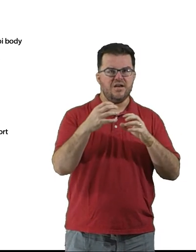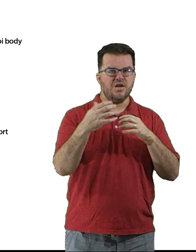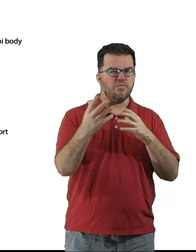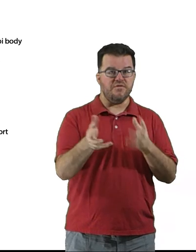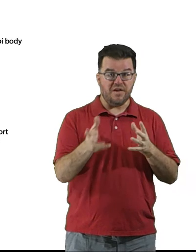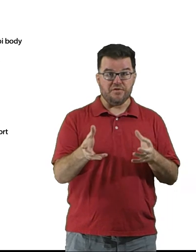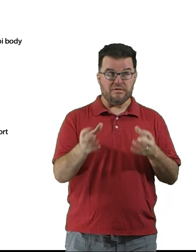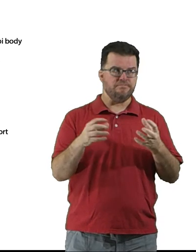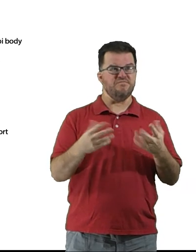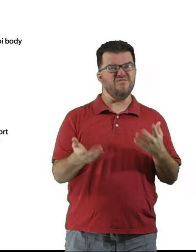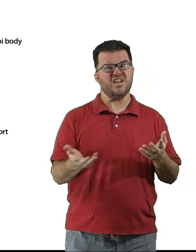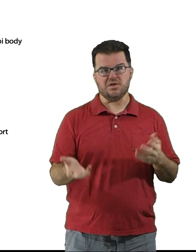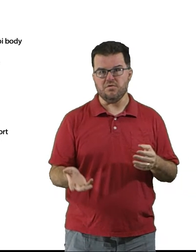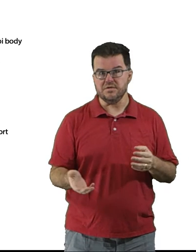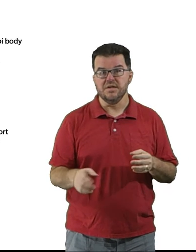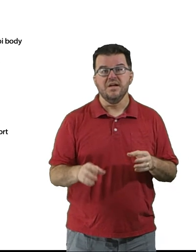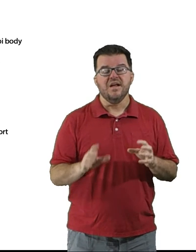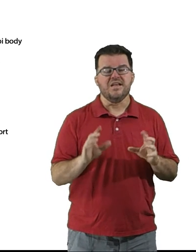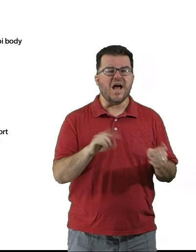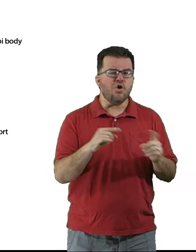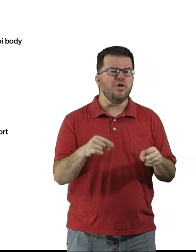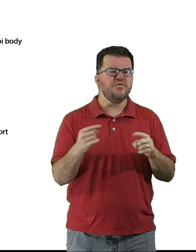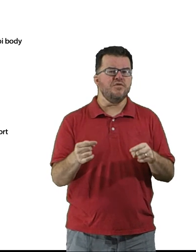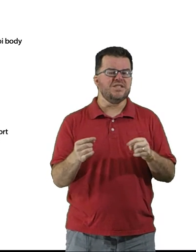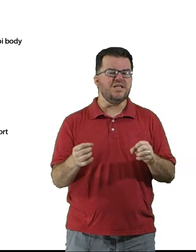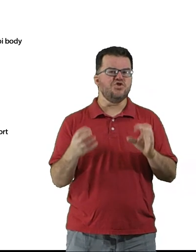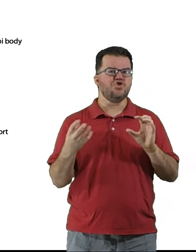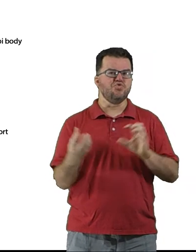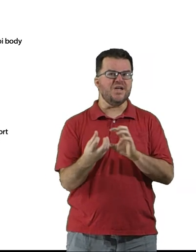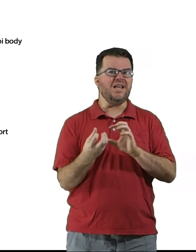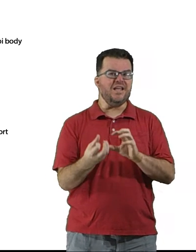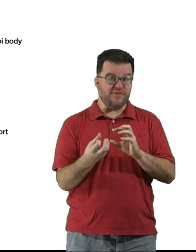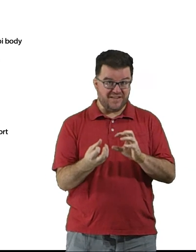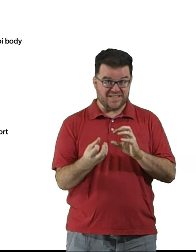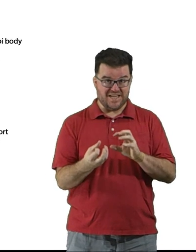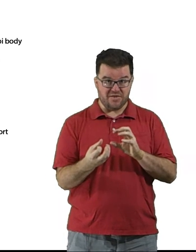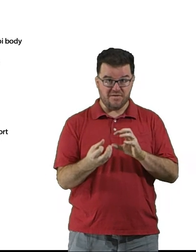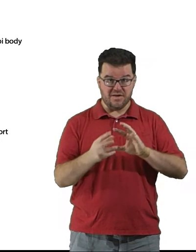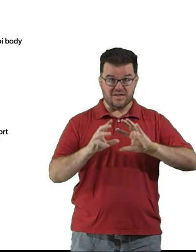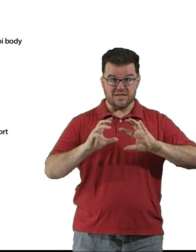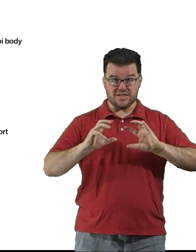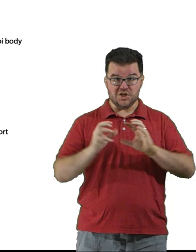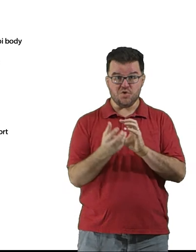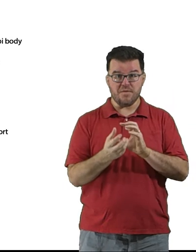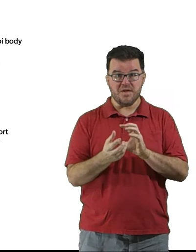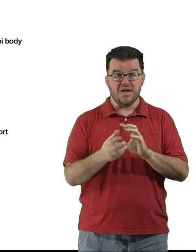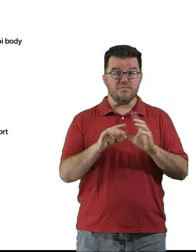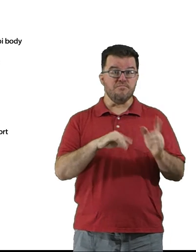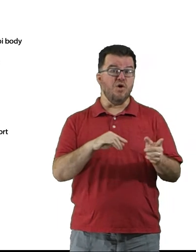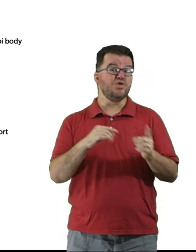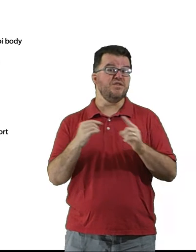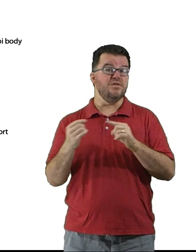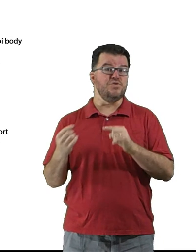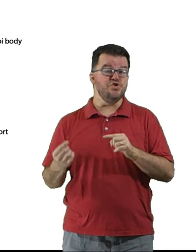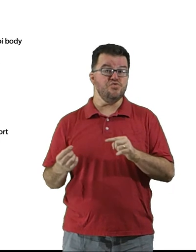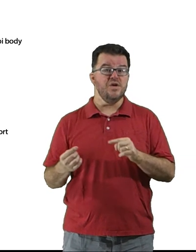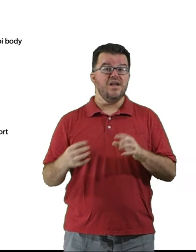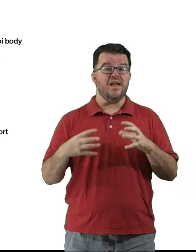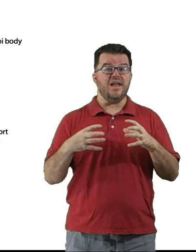a number of other vesicles. Not all of those things strictly fit together in a continuum, but most of them do,